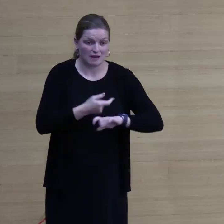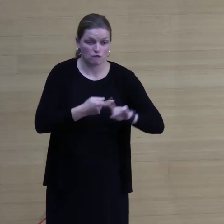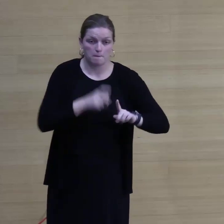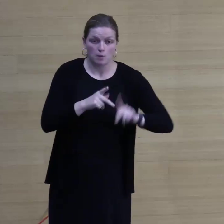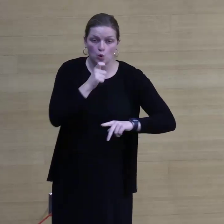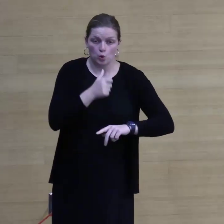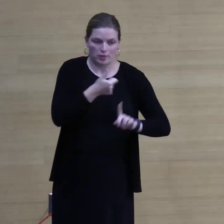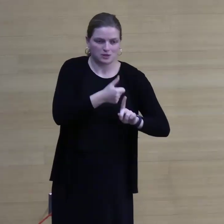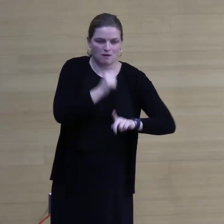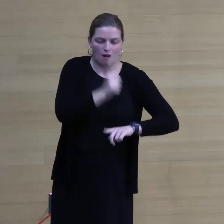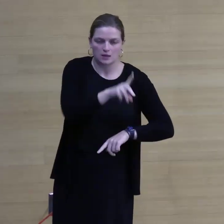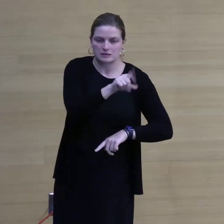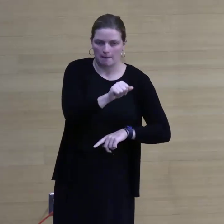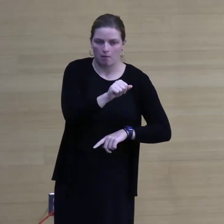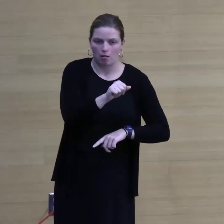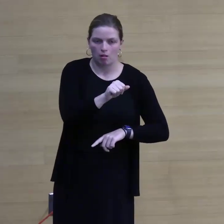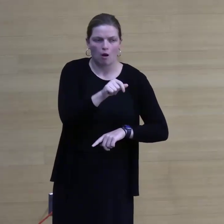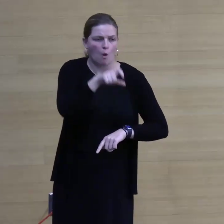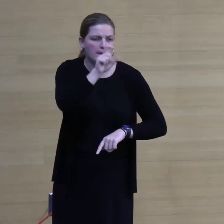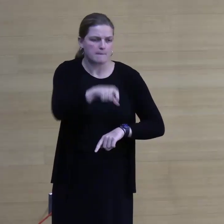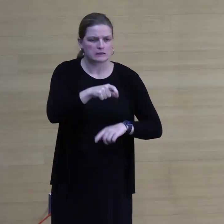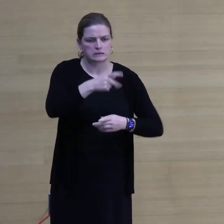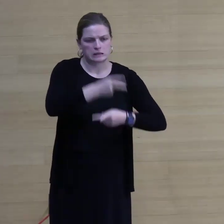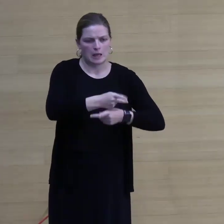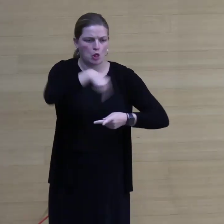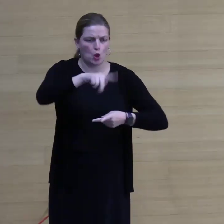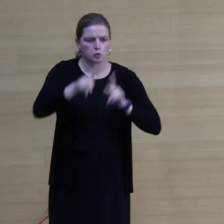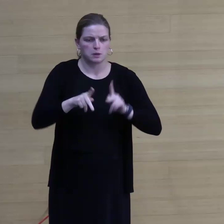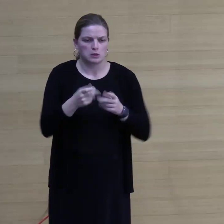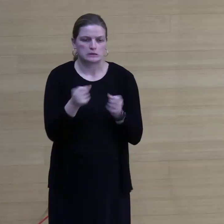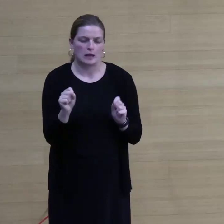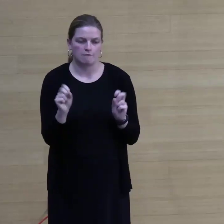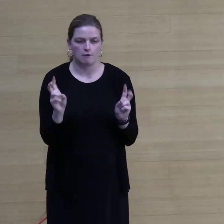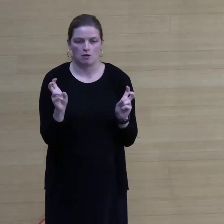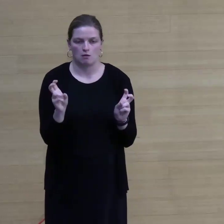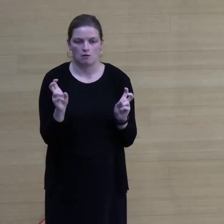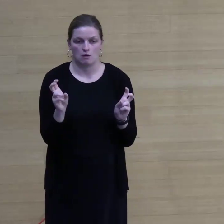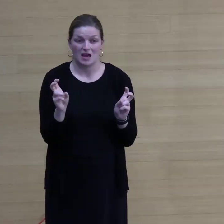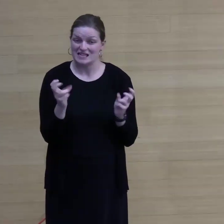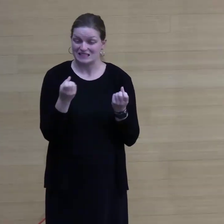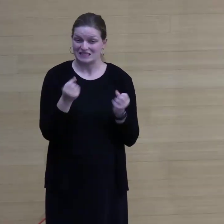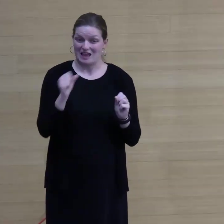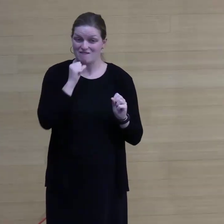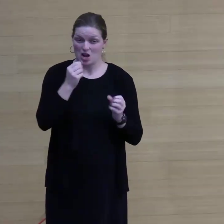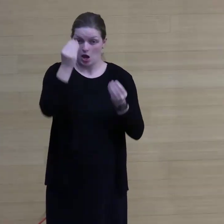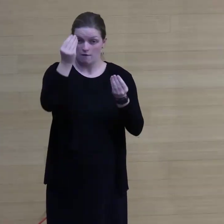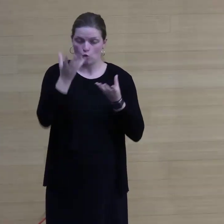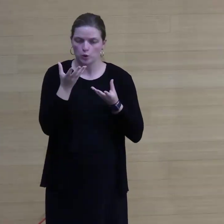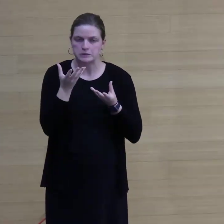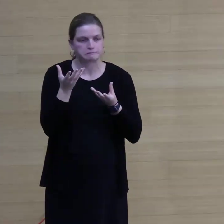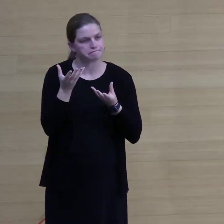people. There is we have to keep those people safe and